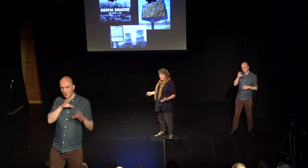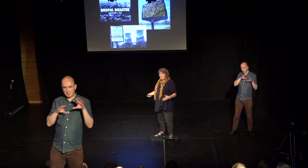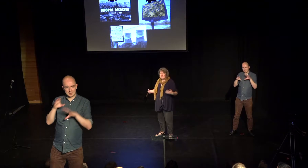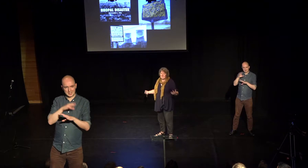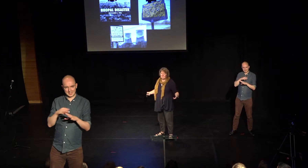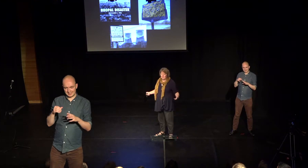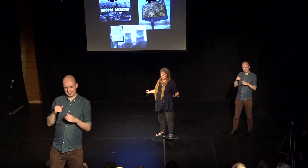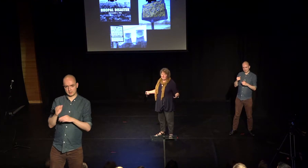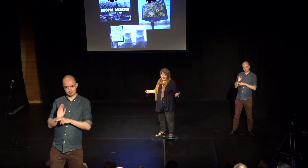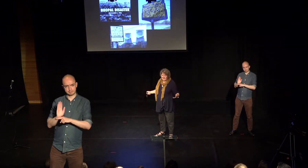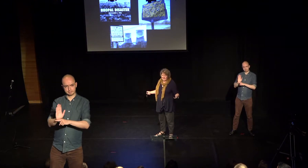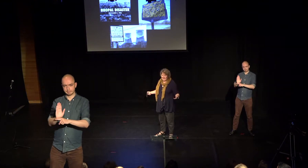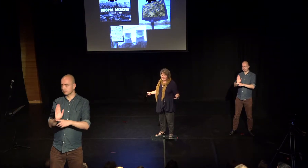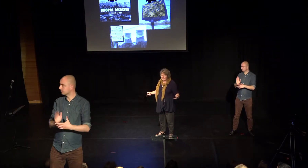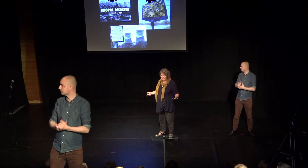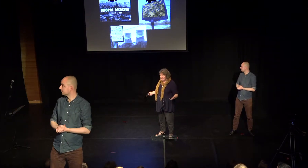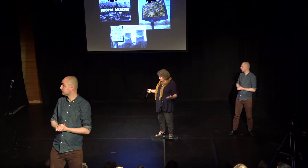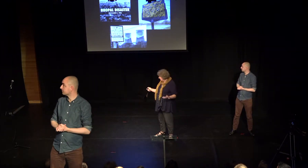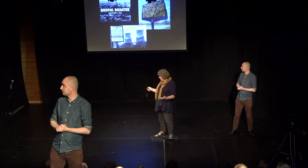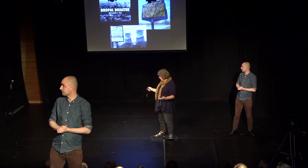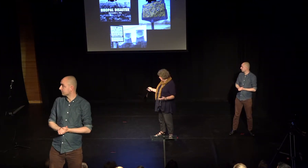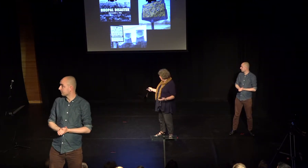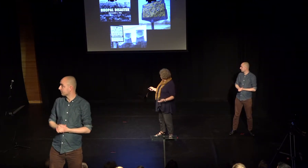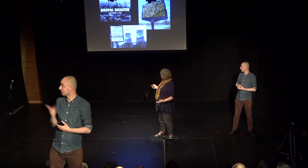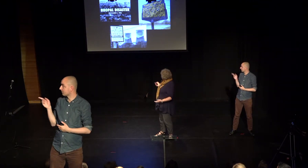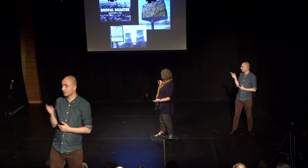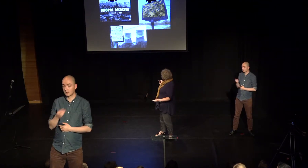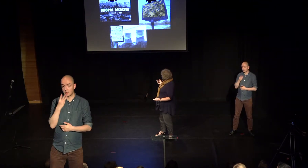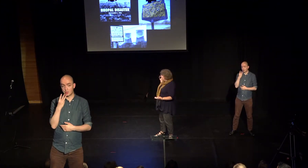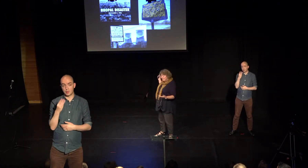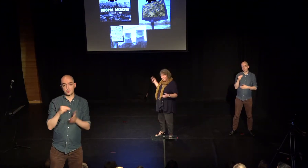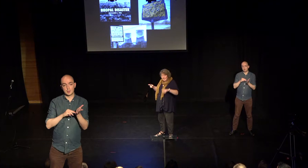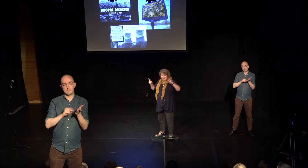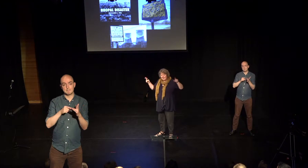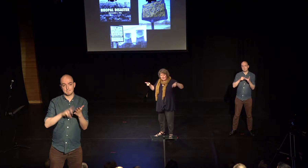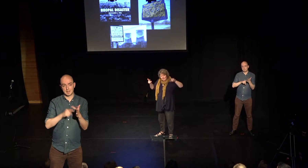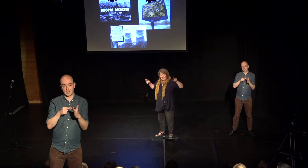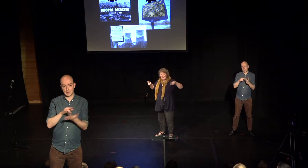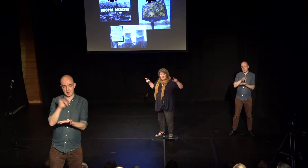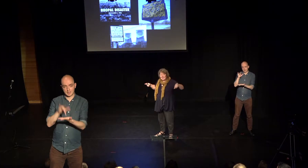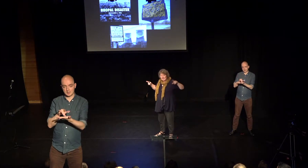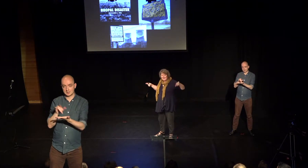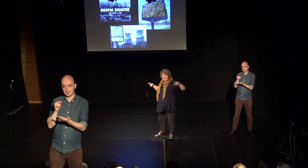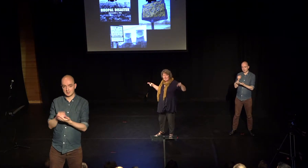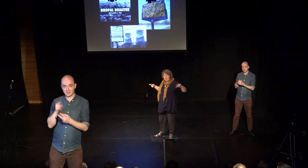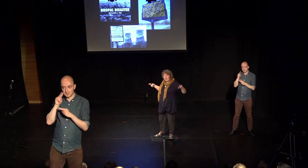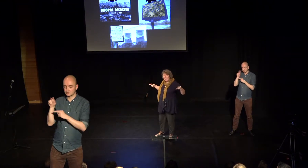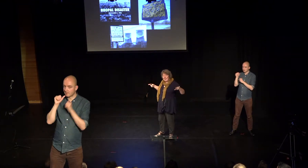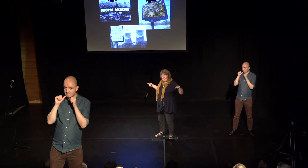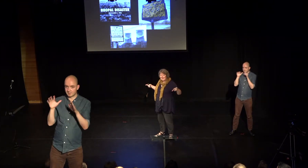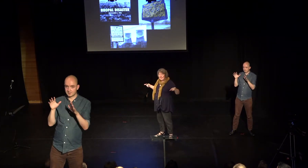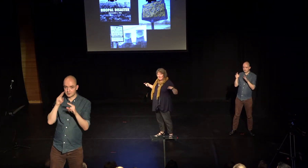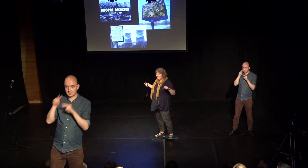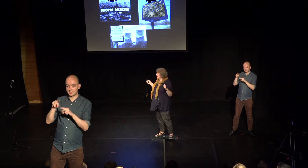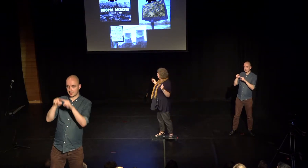Mile Island, there's been several nuclear accidents. This one is so famous, it's got its kind of, plaque there, it's historical